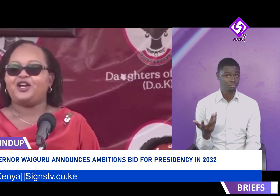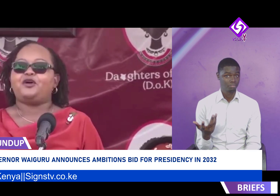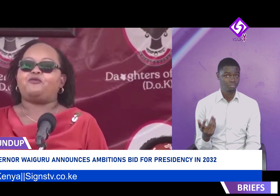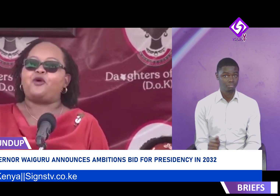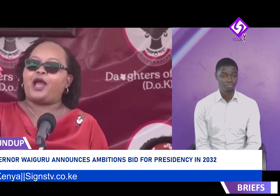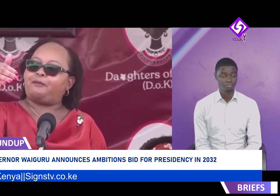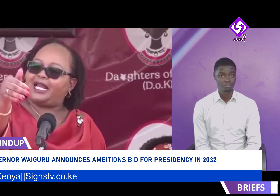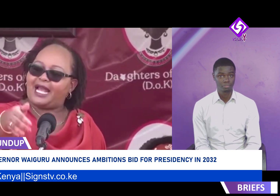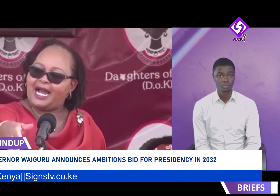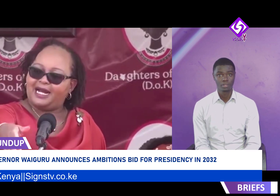muwe